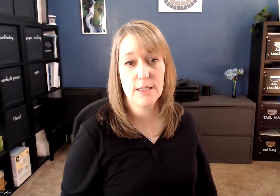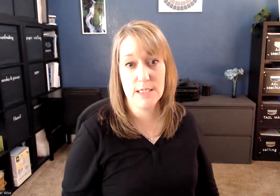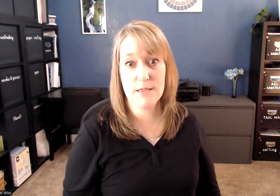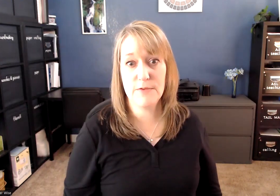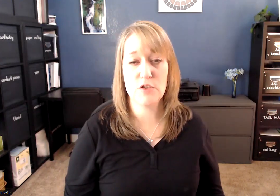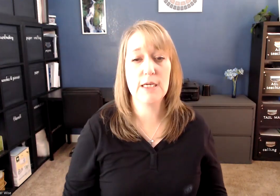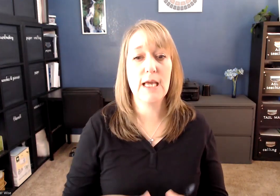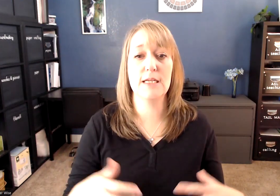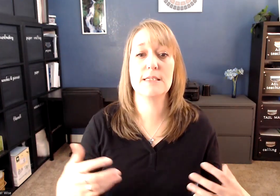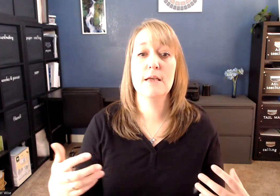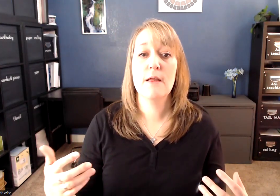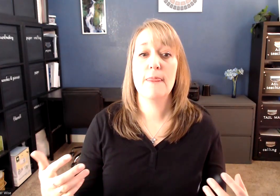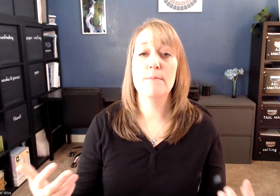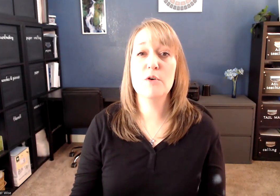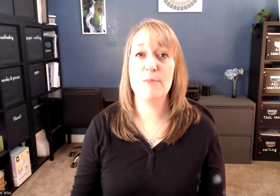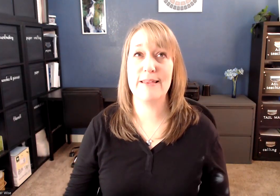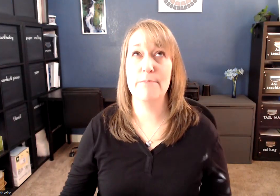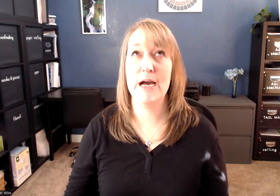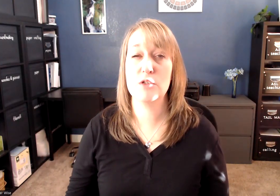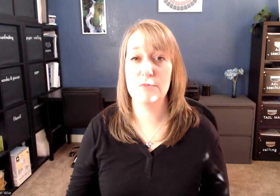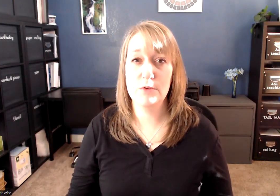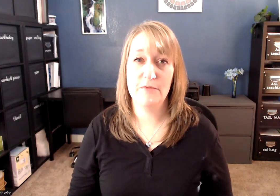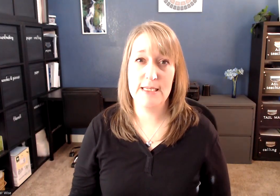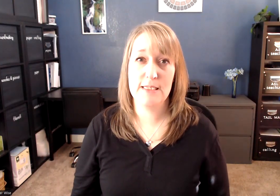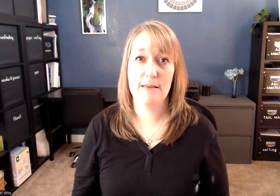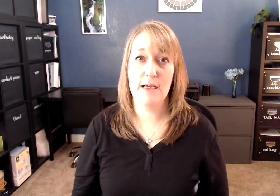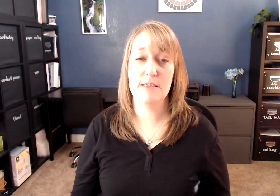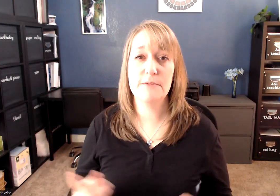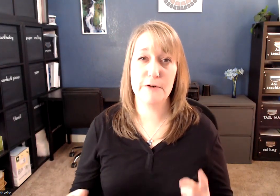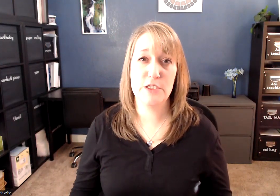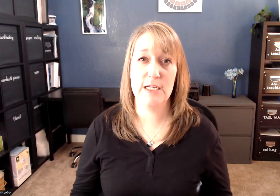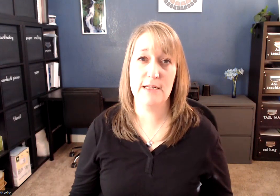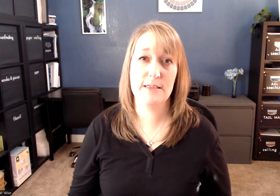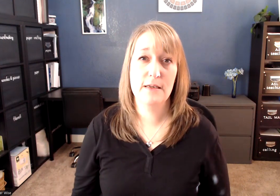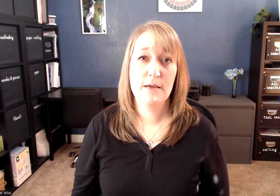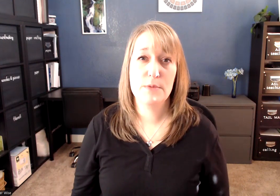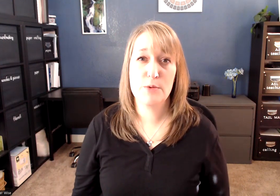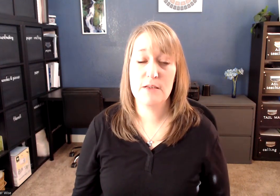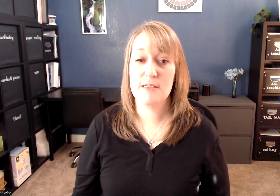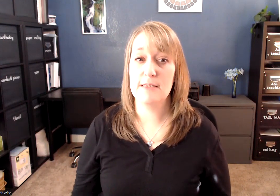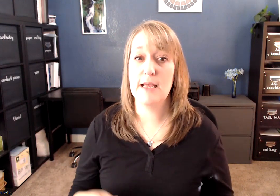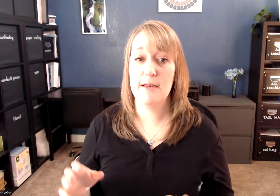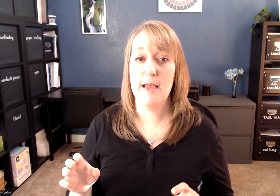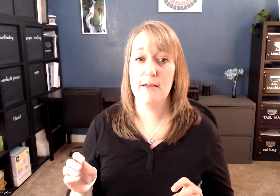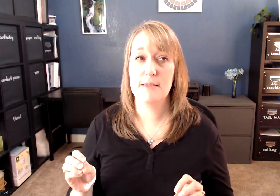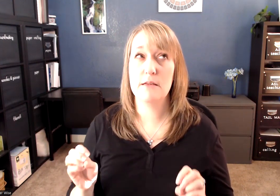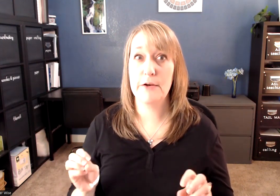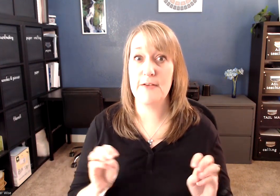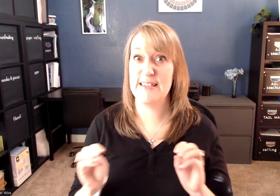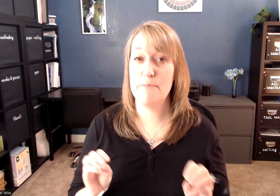into the future. Again, it's the movement, the amount of movement that differentiates between those signs and clarifies the